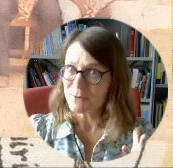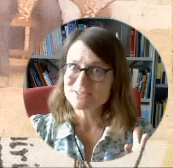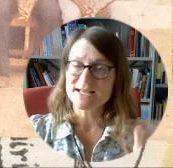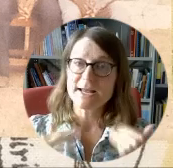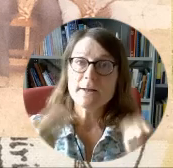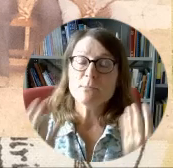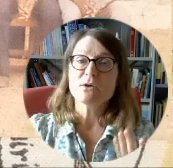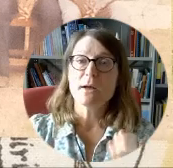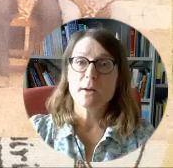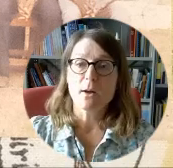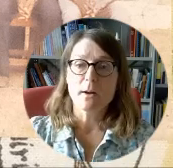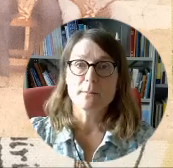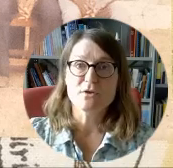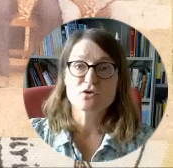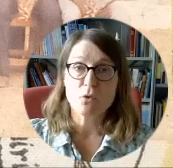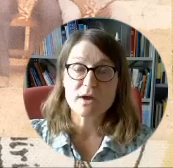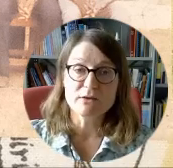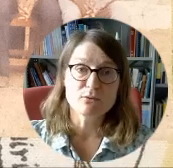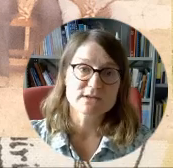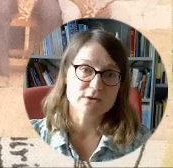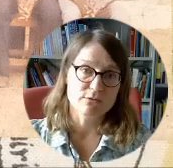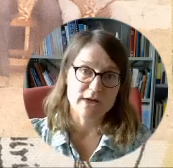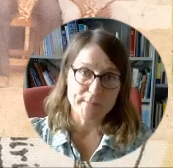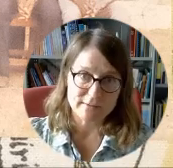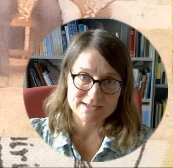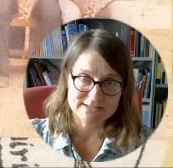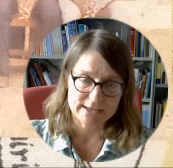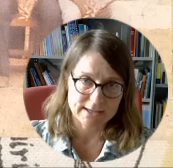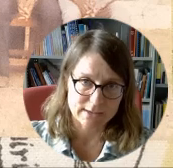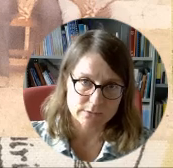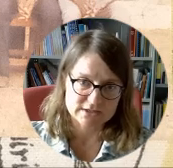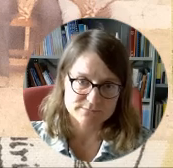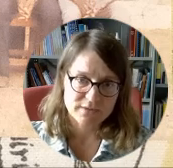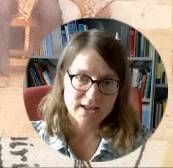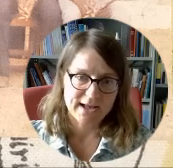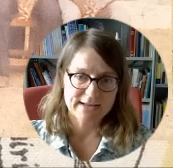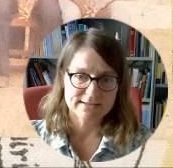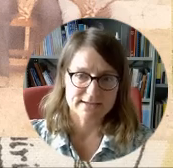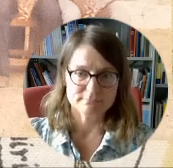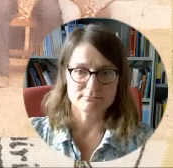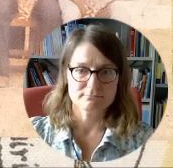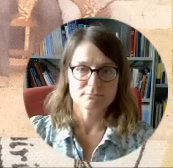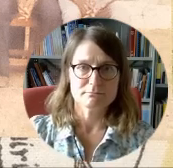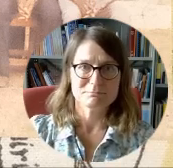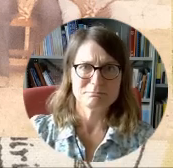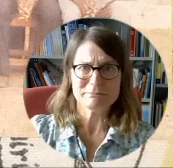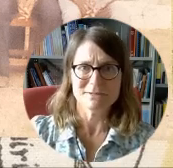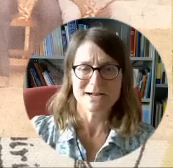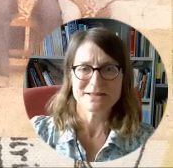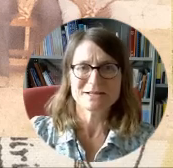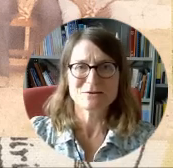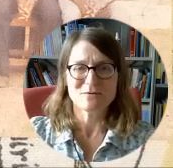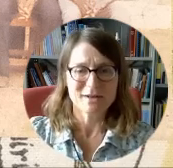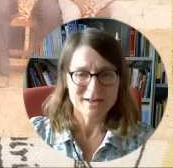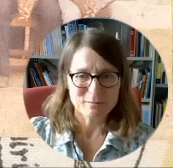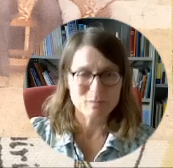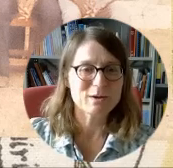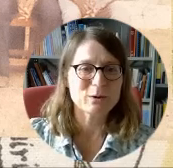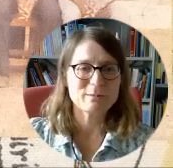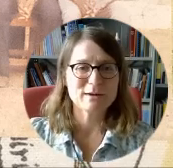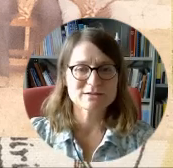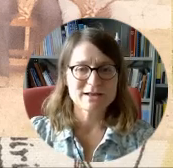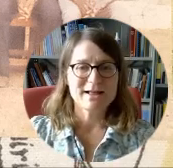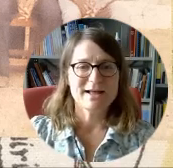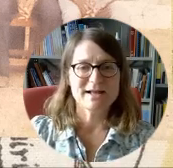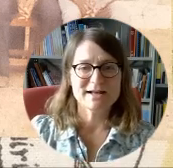kind, I would say, the strong influence of American Sign Language. And I think you probably